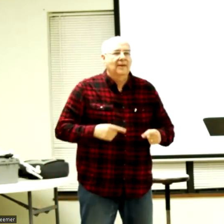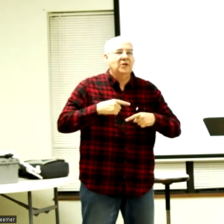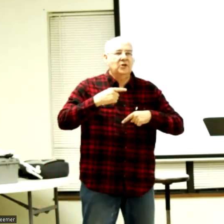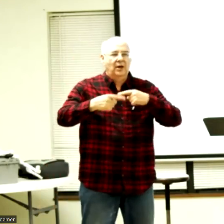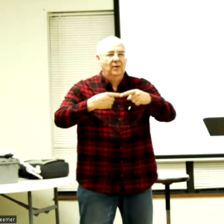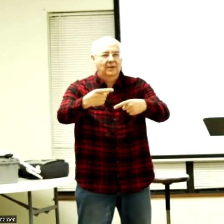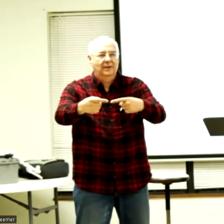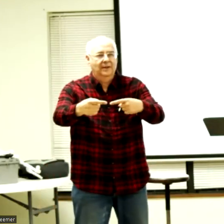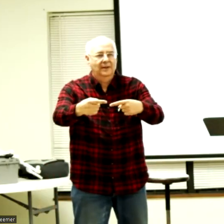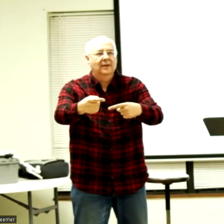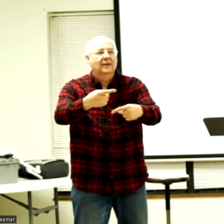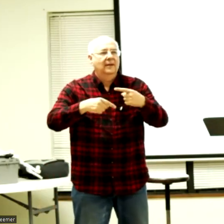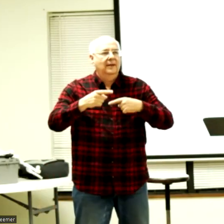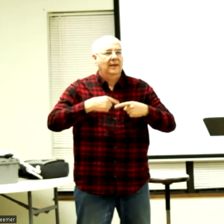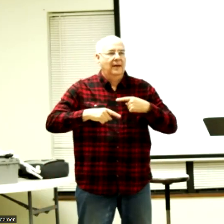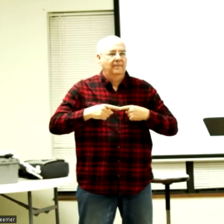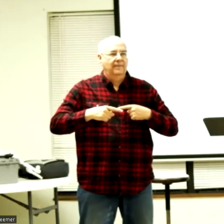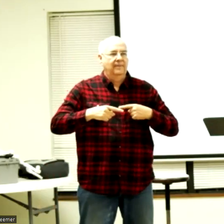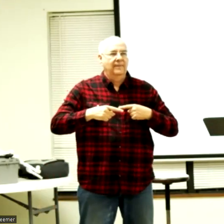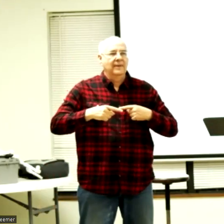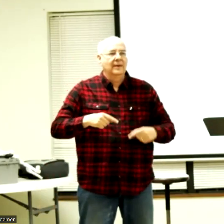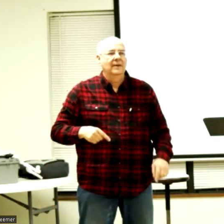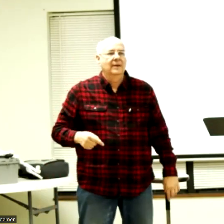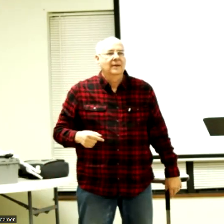This is go, come.